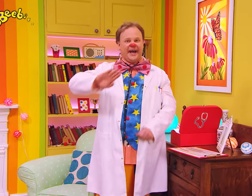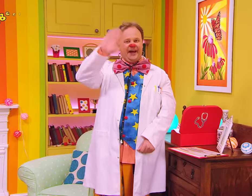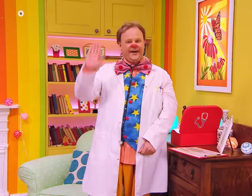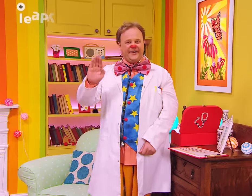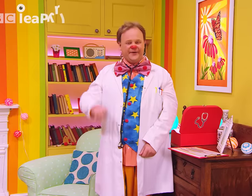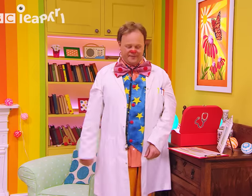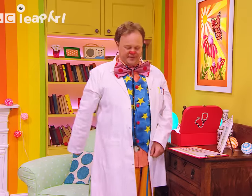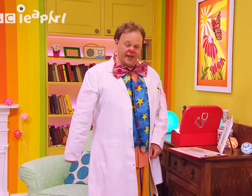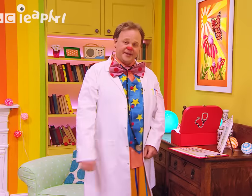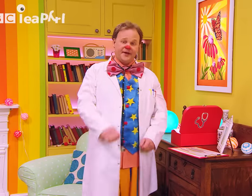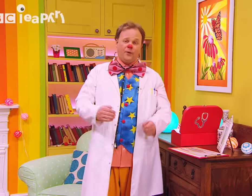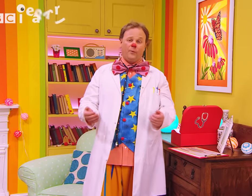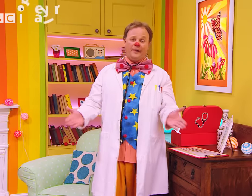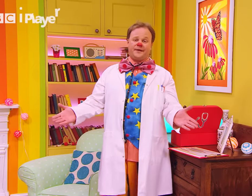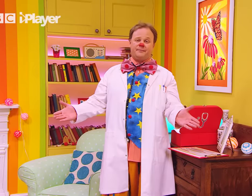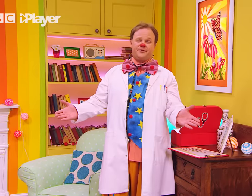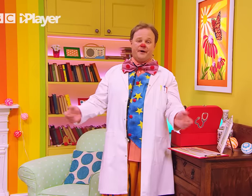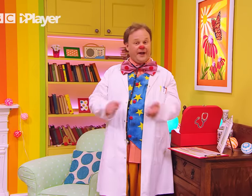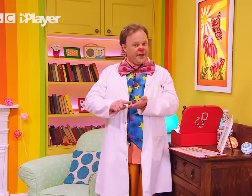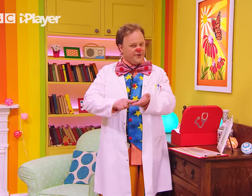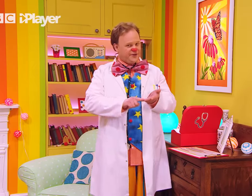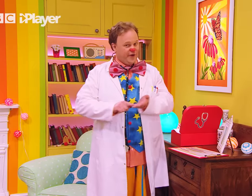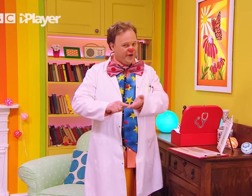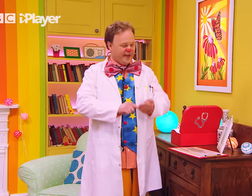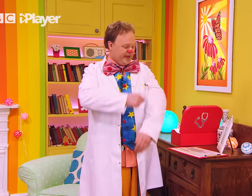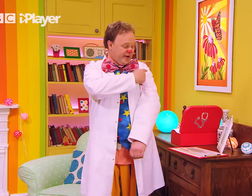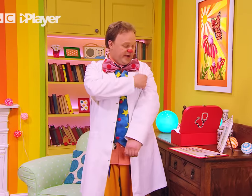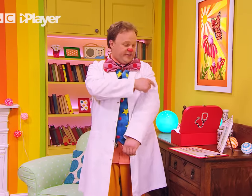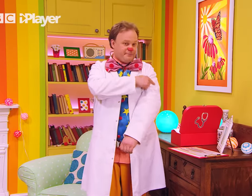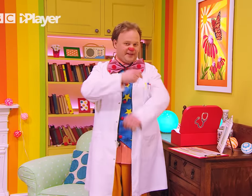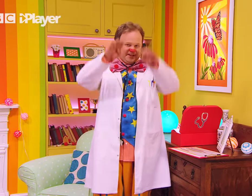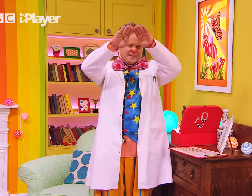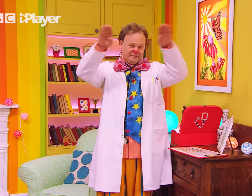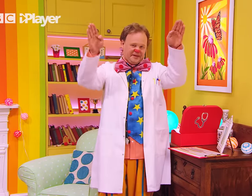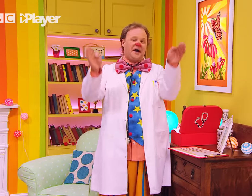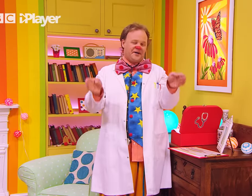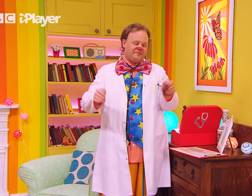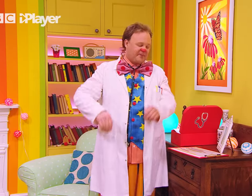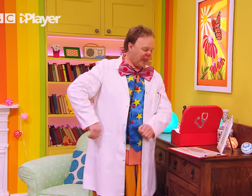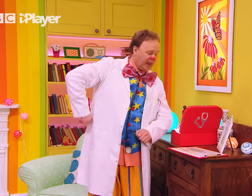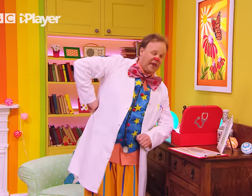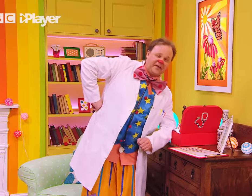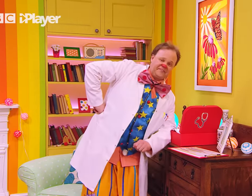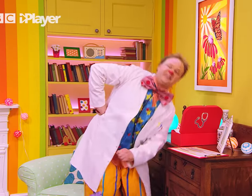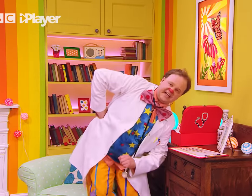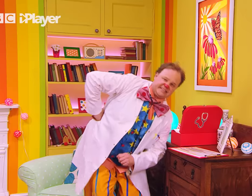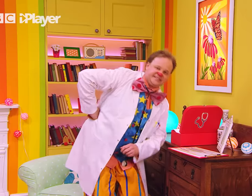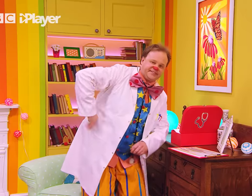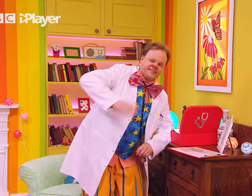Hello! And welcome to my toy hospital! Have you got lots of patients in